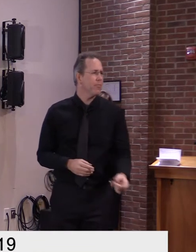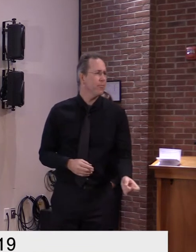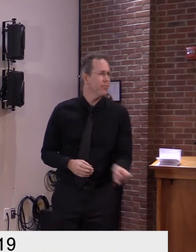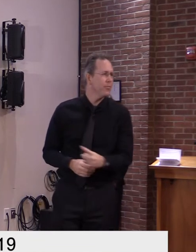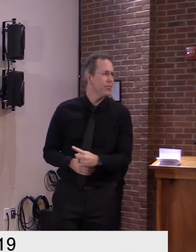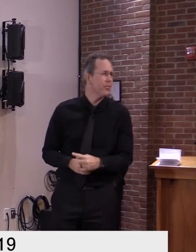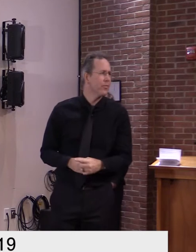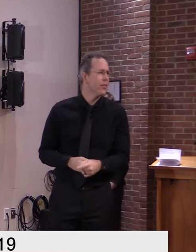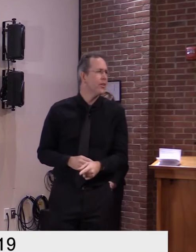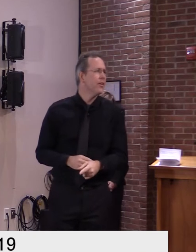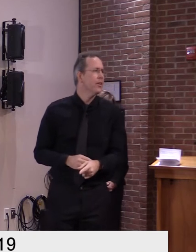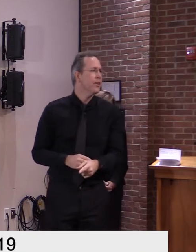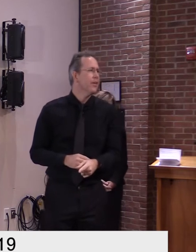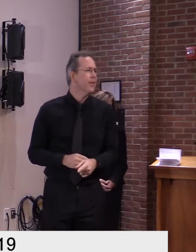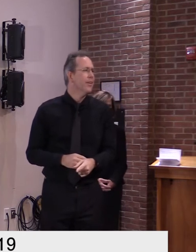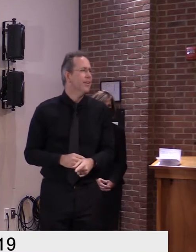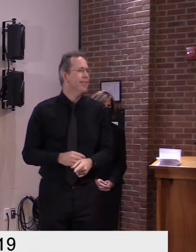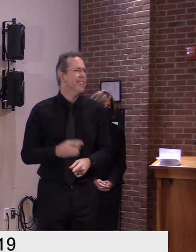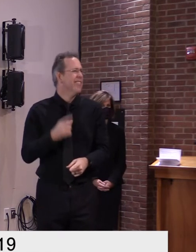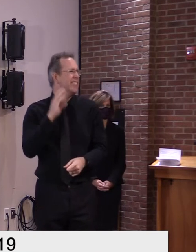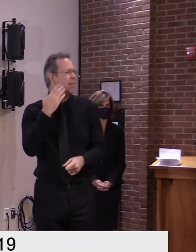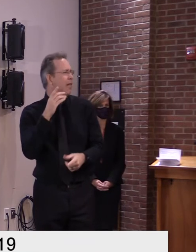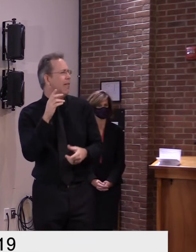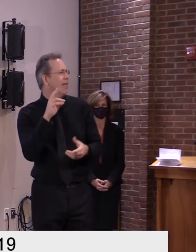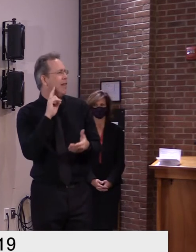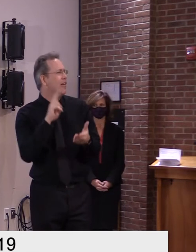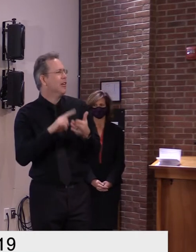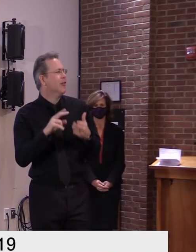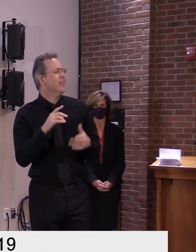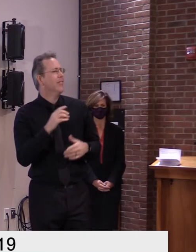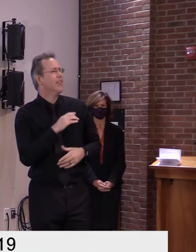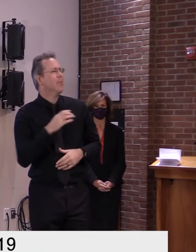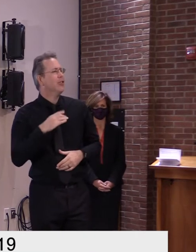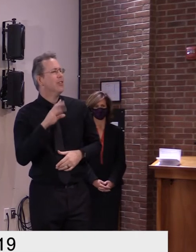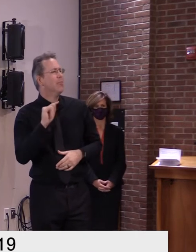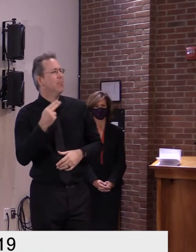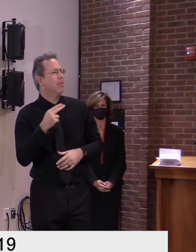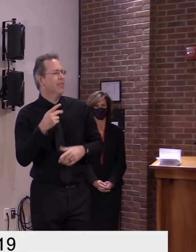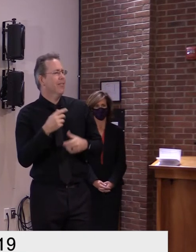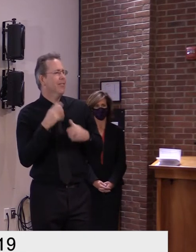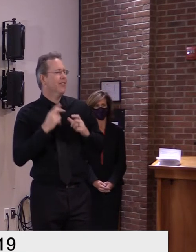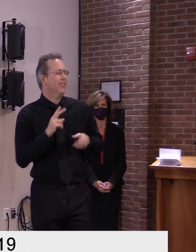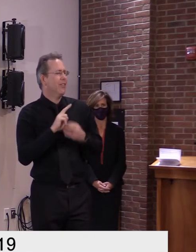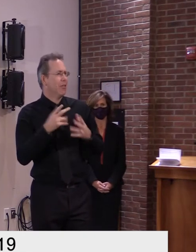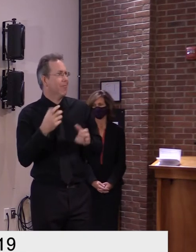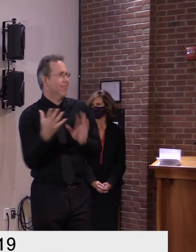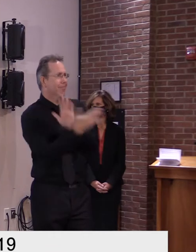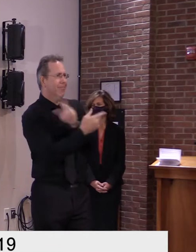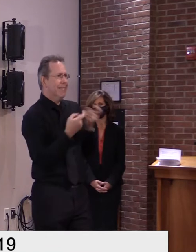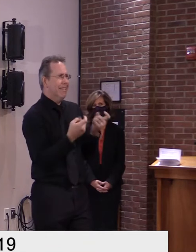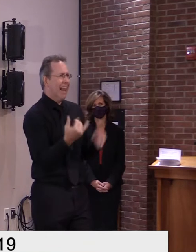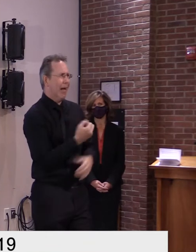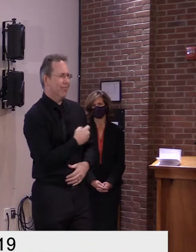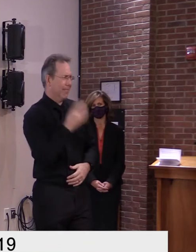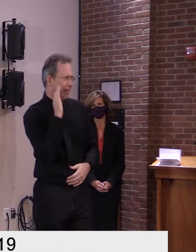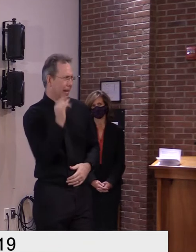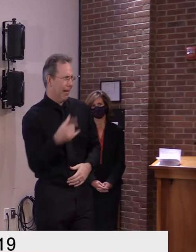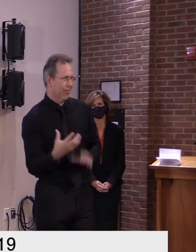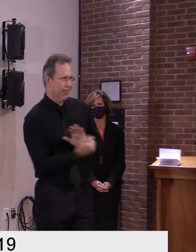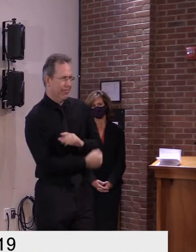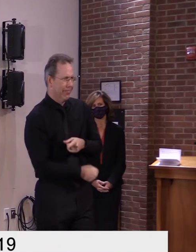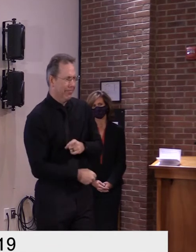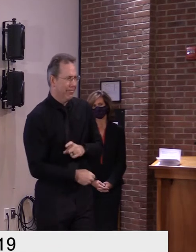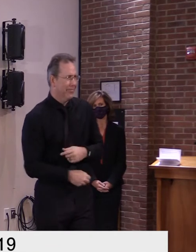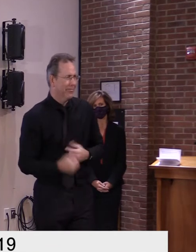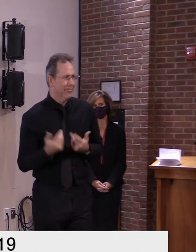are there plans in place as far as if there was a breakout at a ski area or anything like that? Is there something